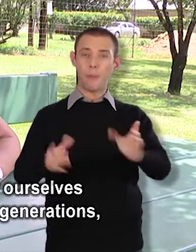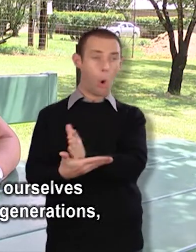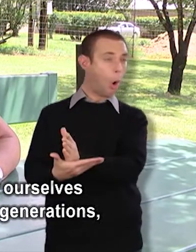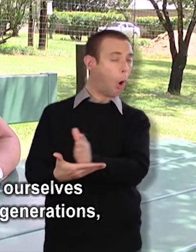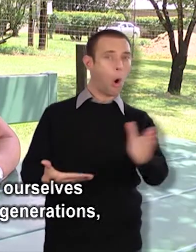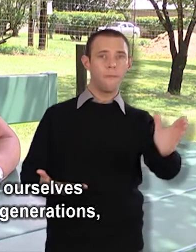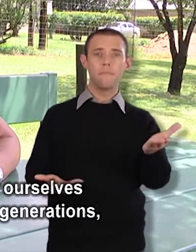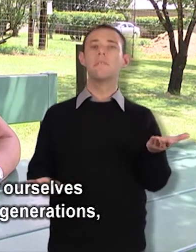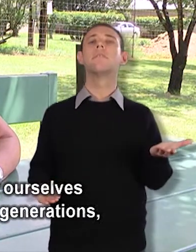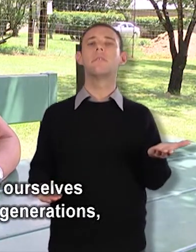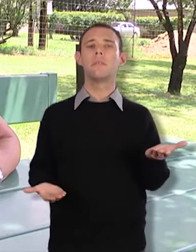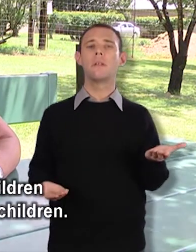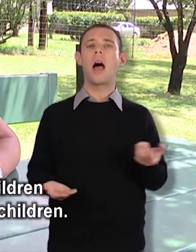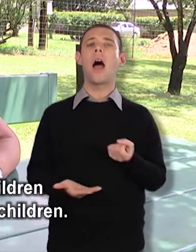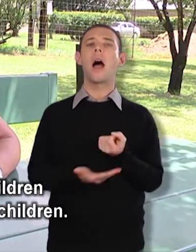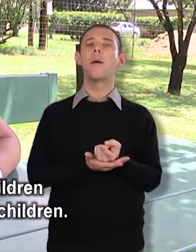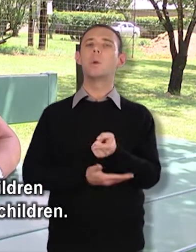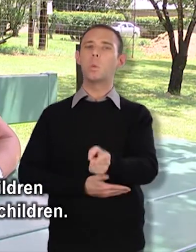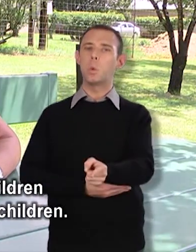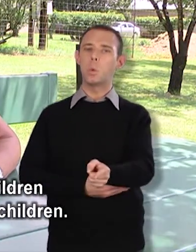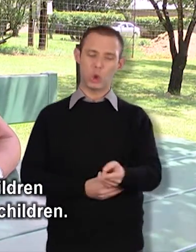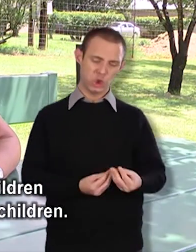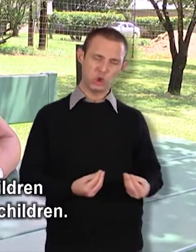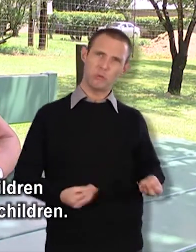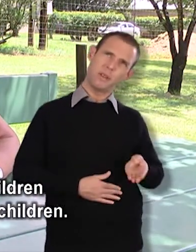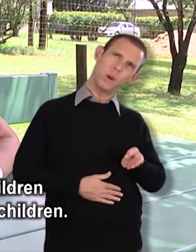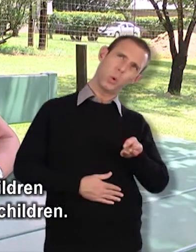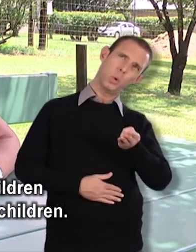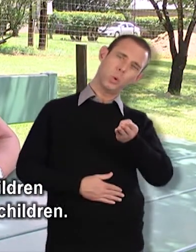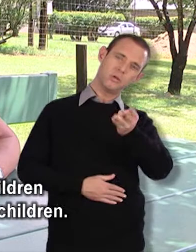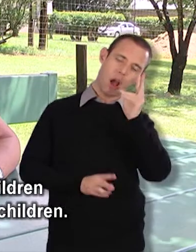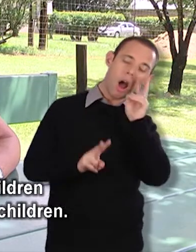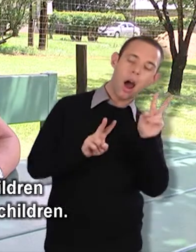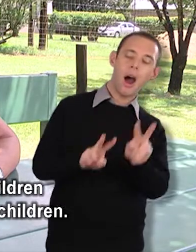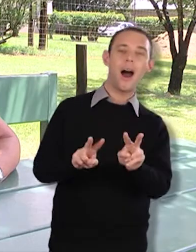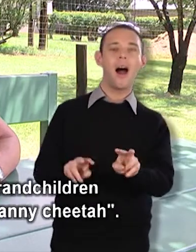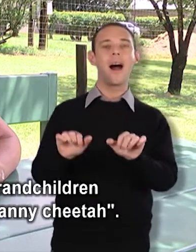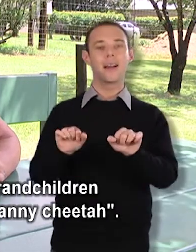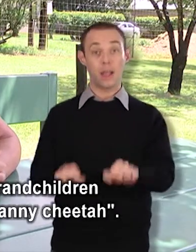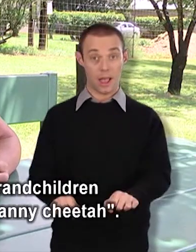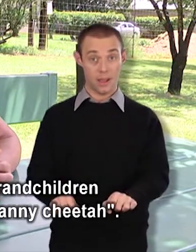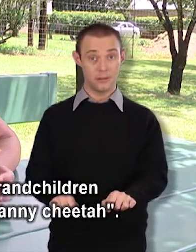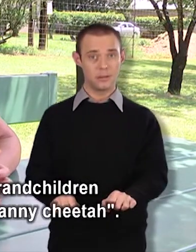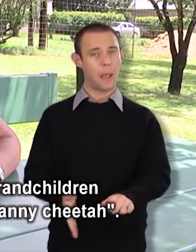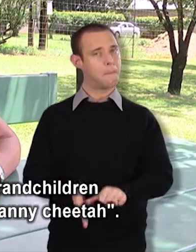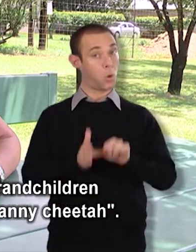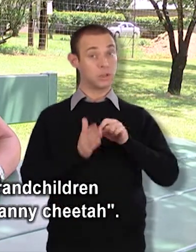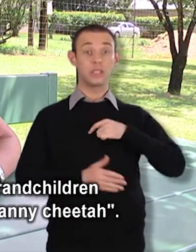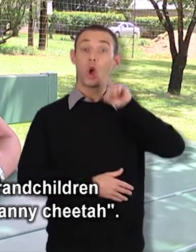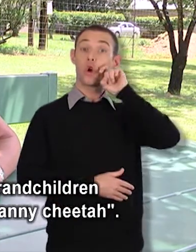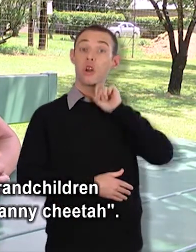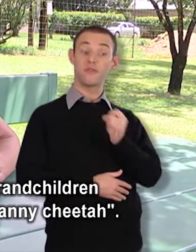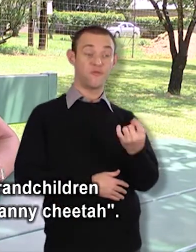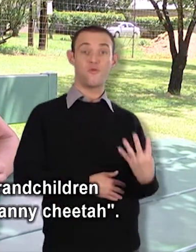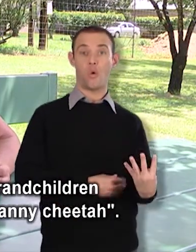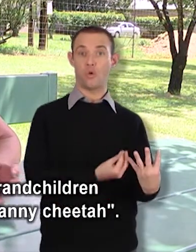currently, but for future generations, our children, their children. It's important, and I have 4